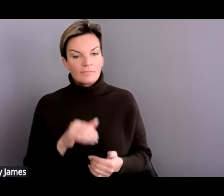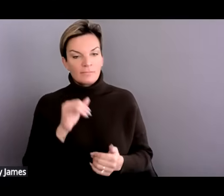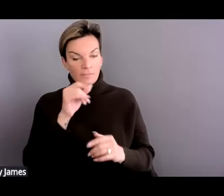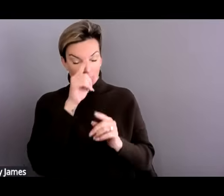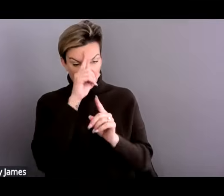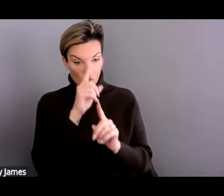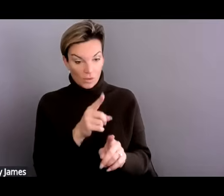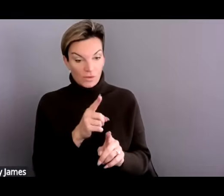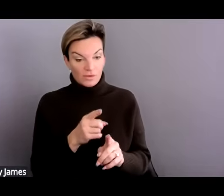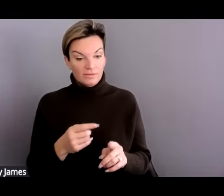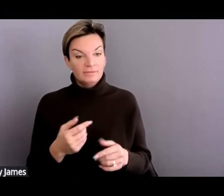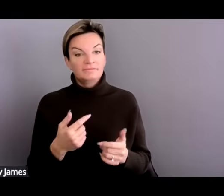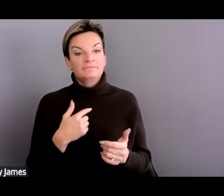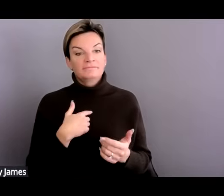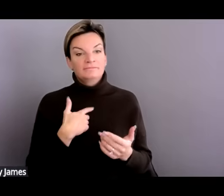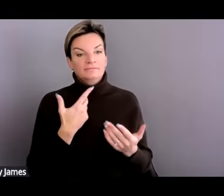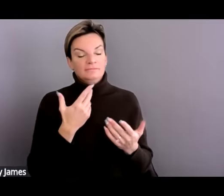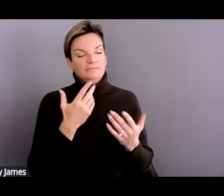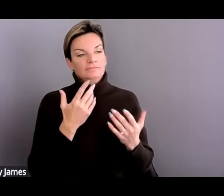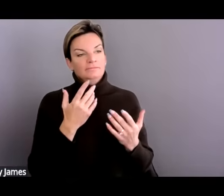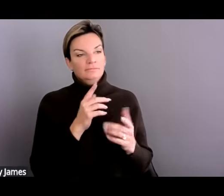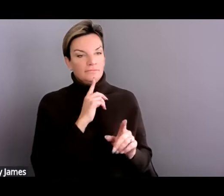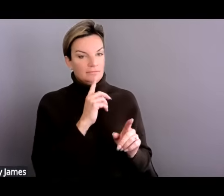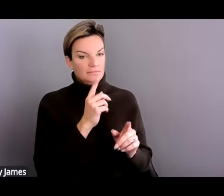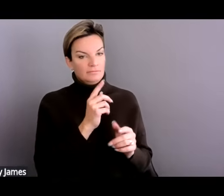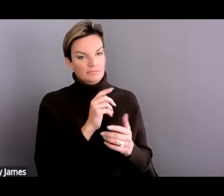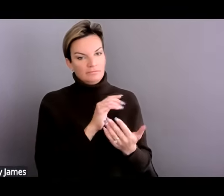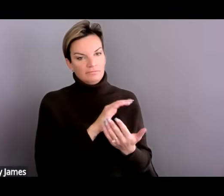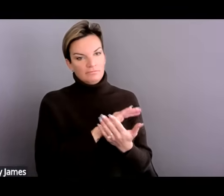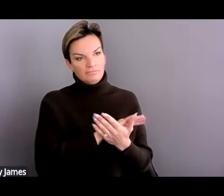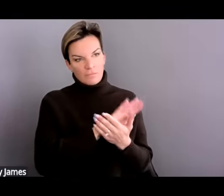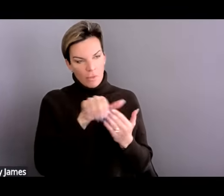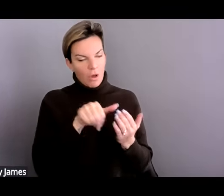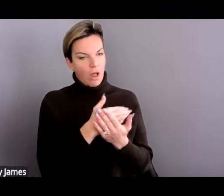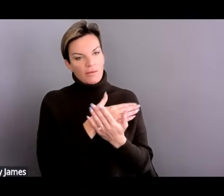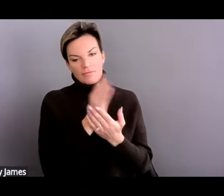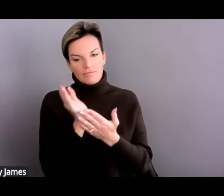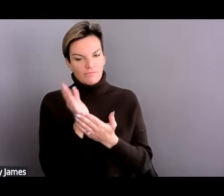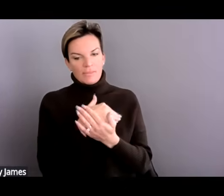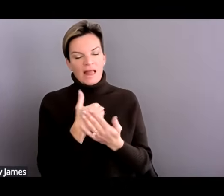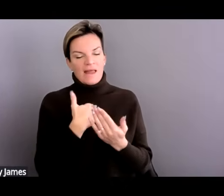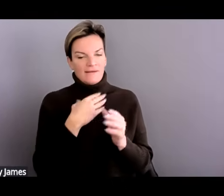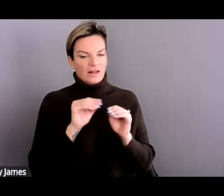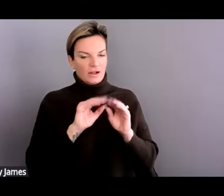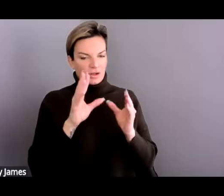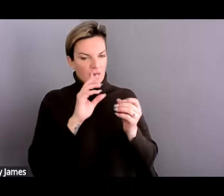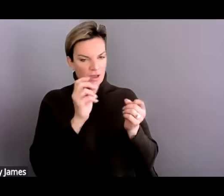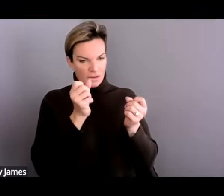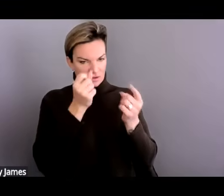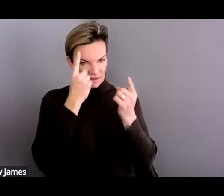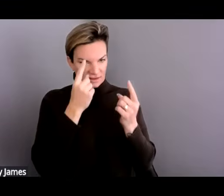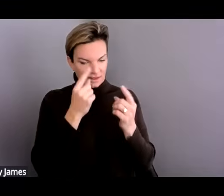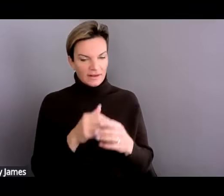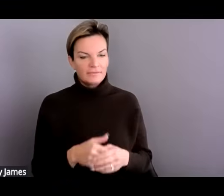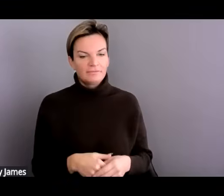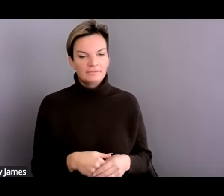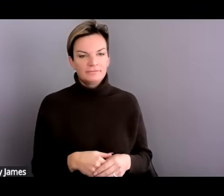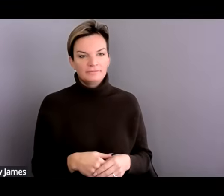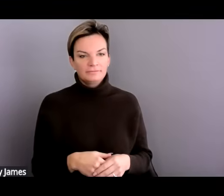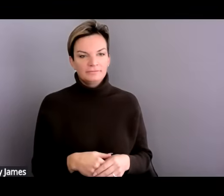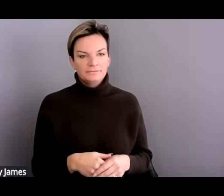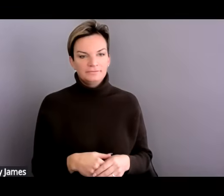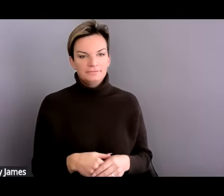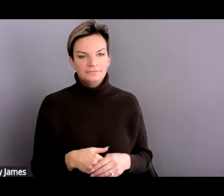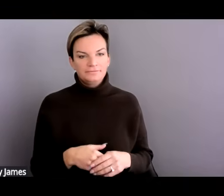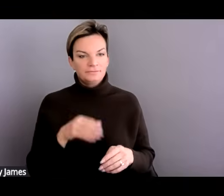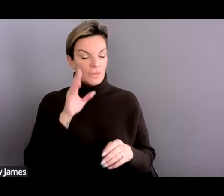understands at the front end, that we can apply so that we can handle these challenges as they come during the very